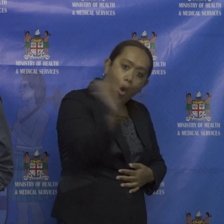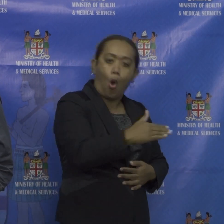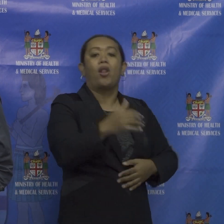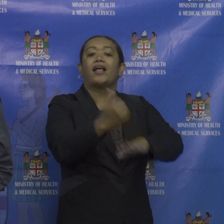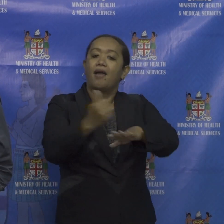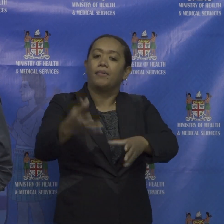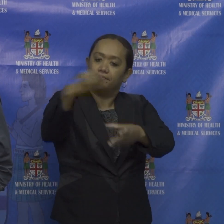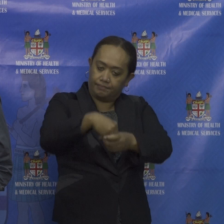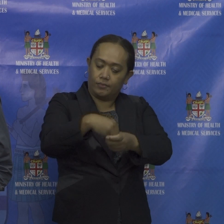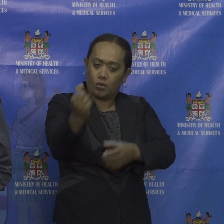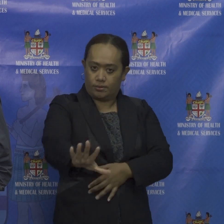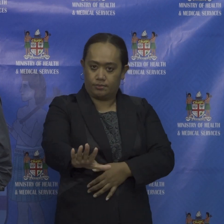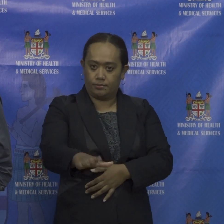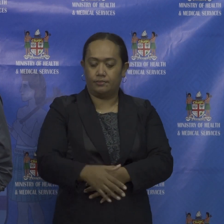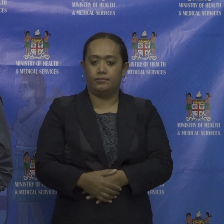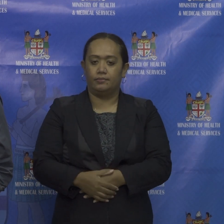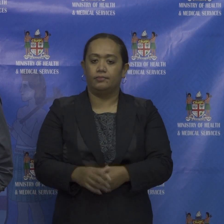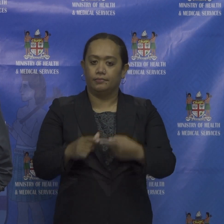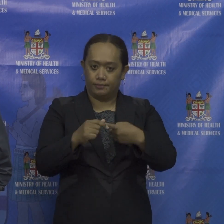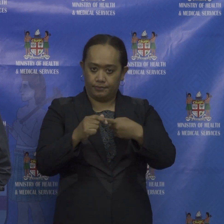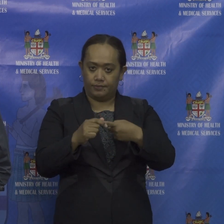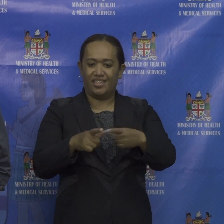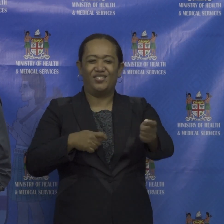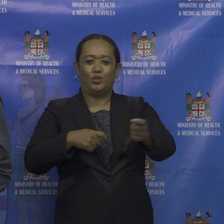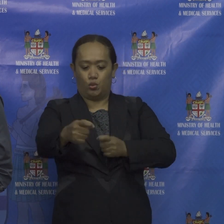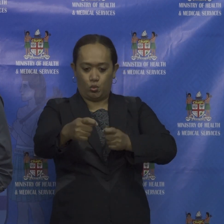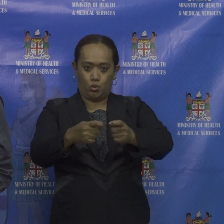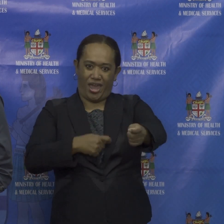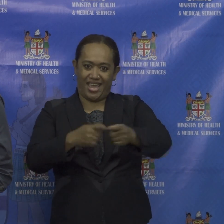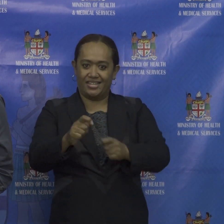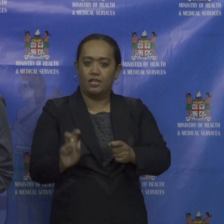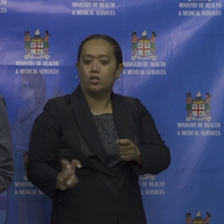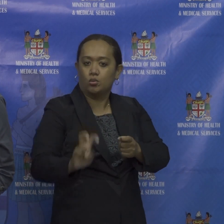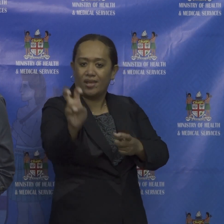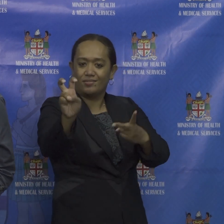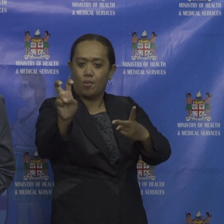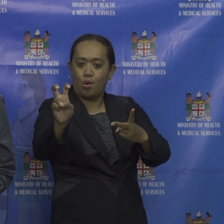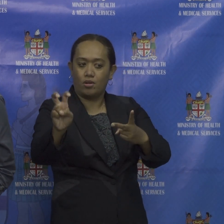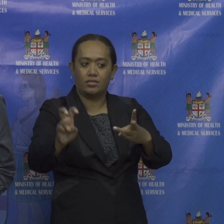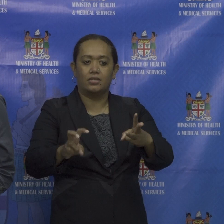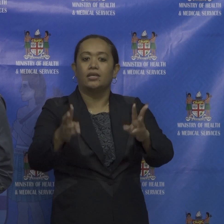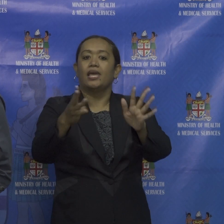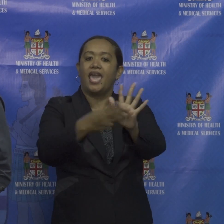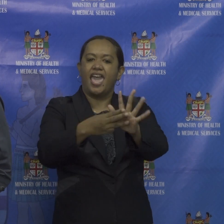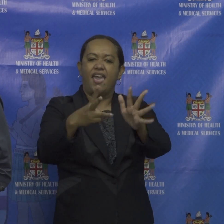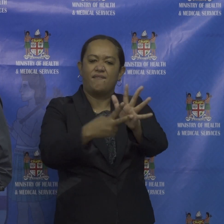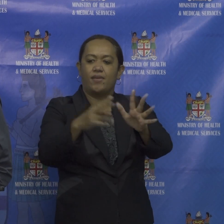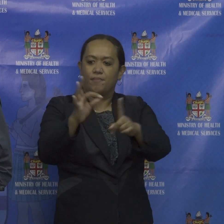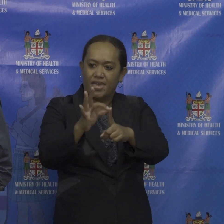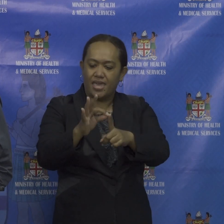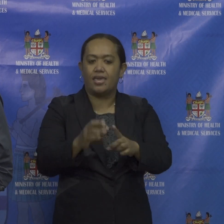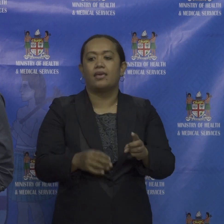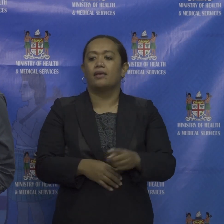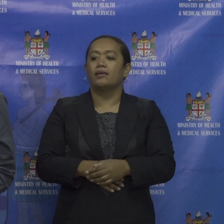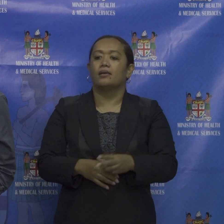effort. We've got trade and transport with MV Vivueti moving